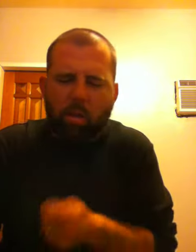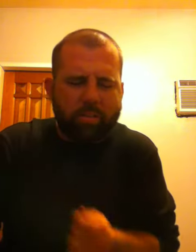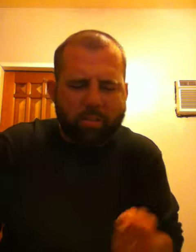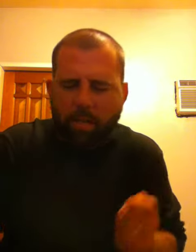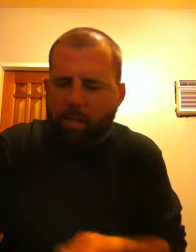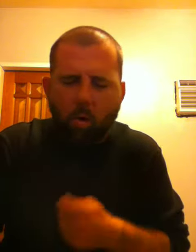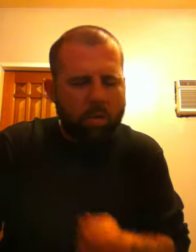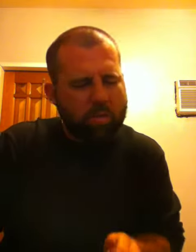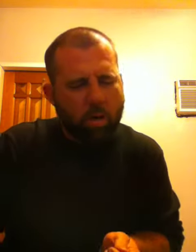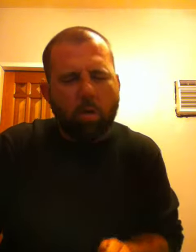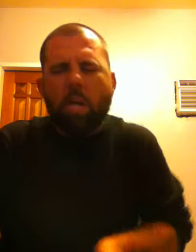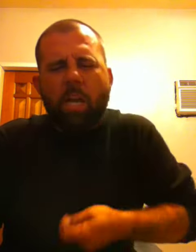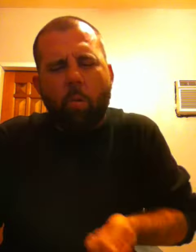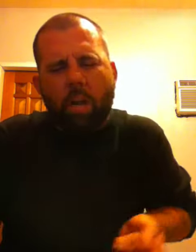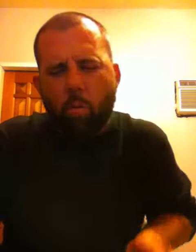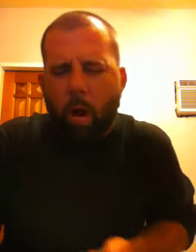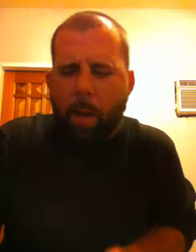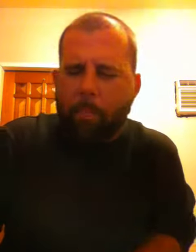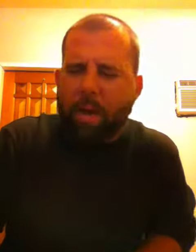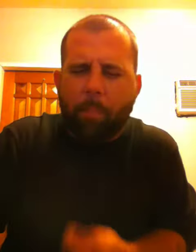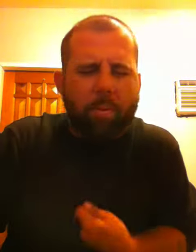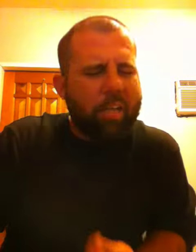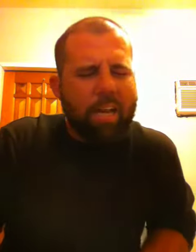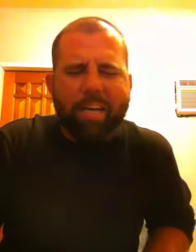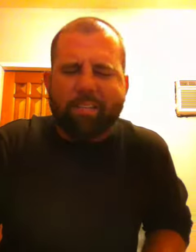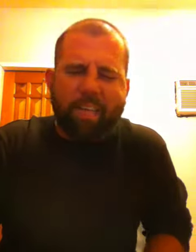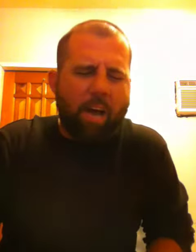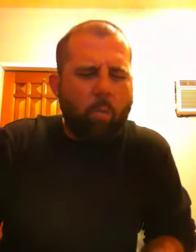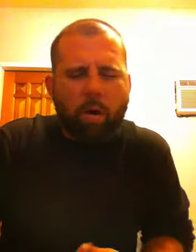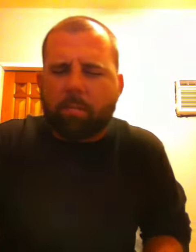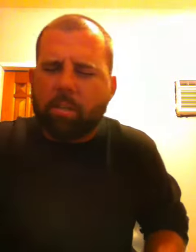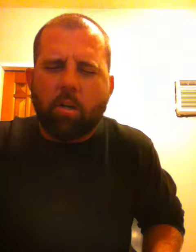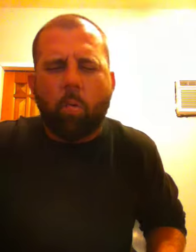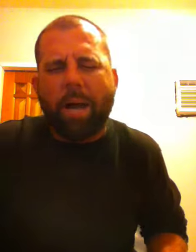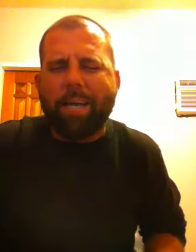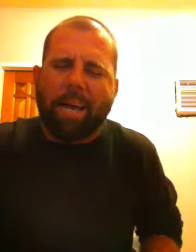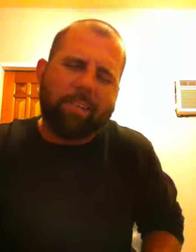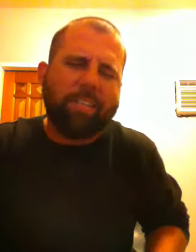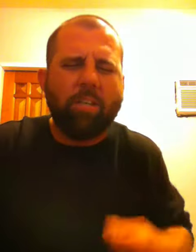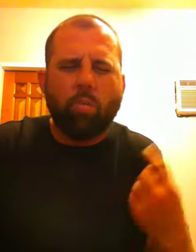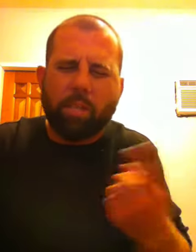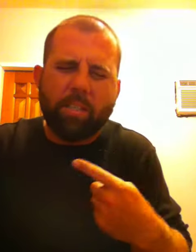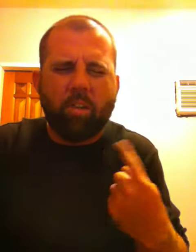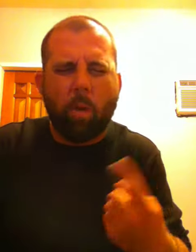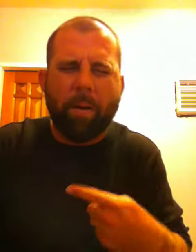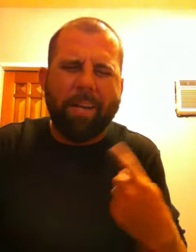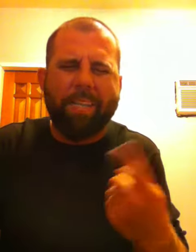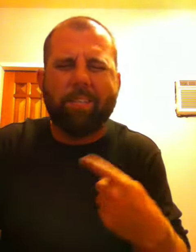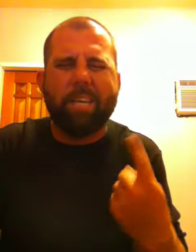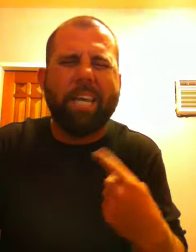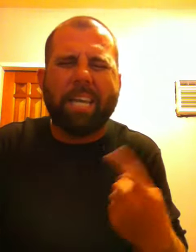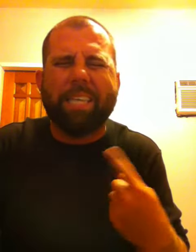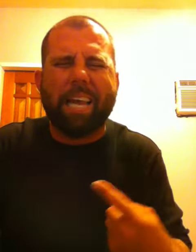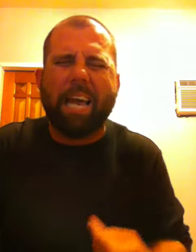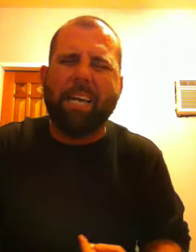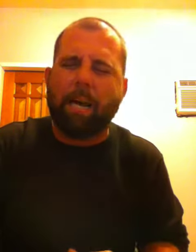of the same quarter store Know where you rap out, put the lights out Welcome to the White House See you with the turban lens, lookin' at that lighthouse